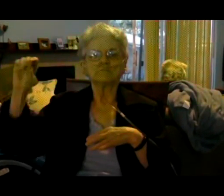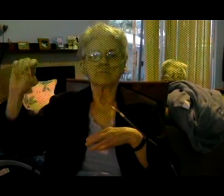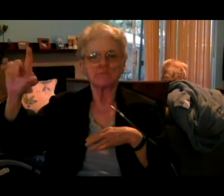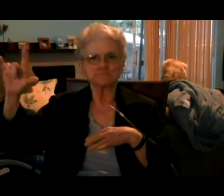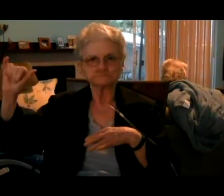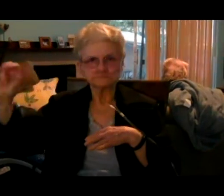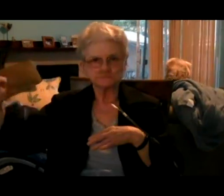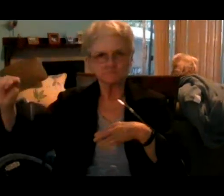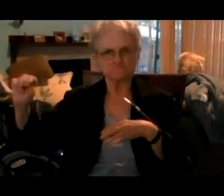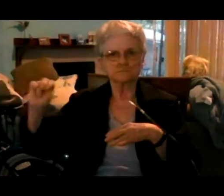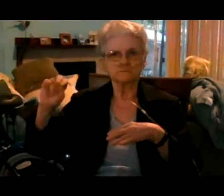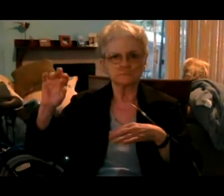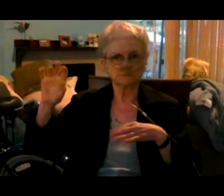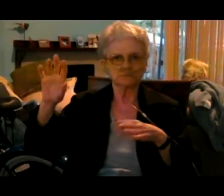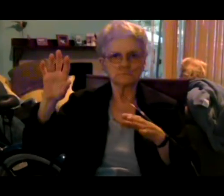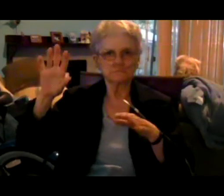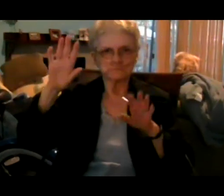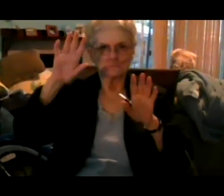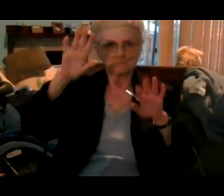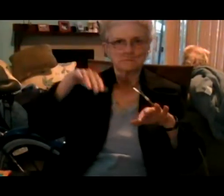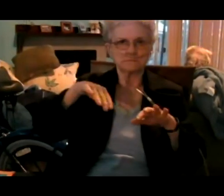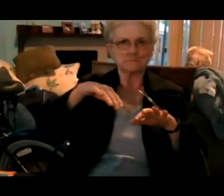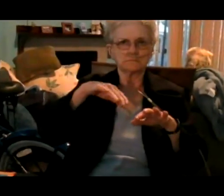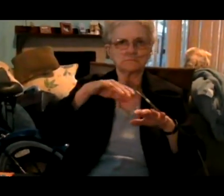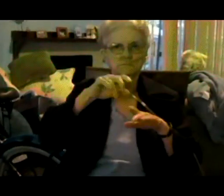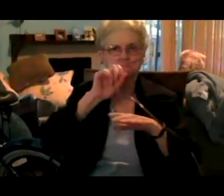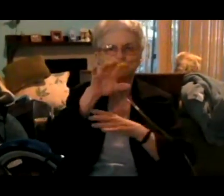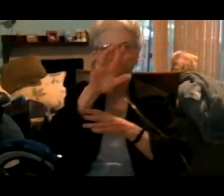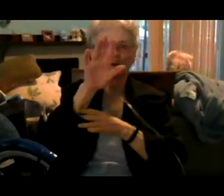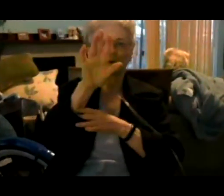Before I was married, I was Barbara Eileen Olin.